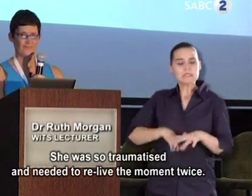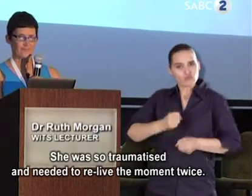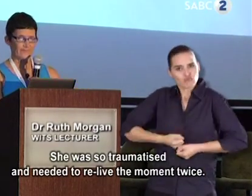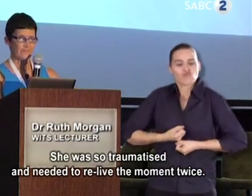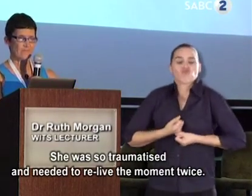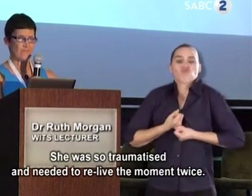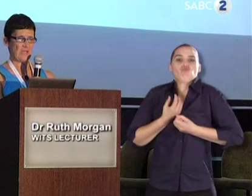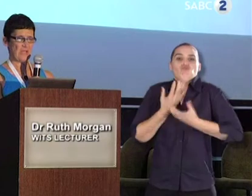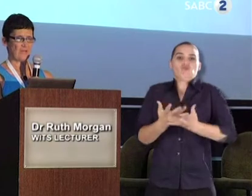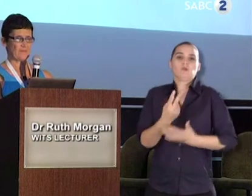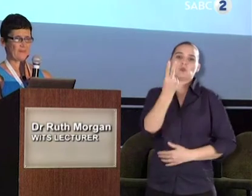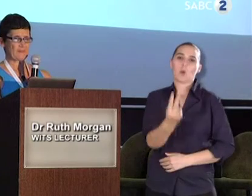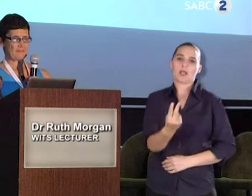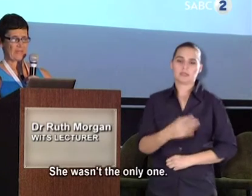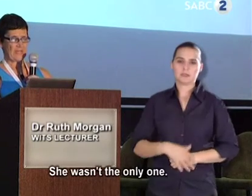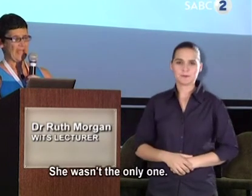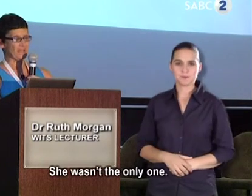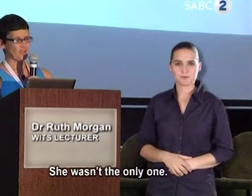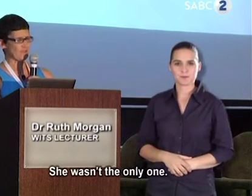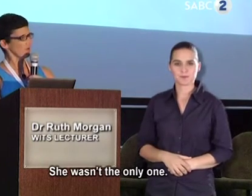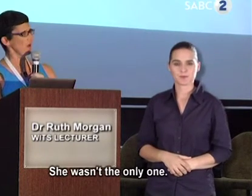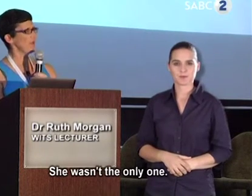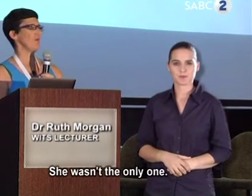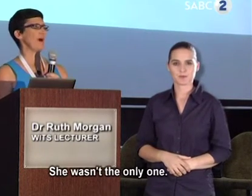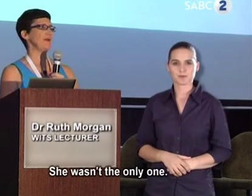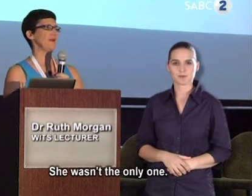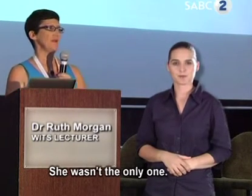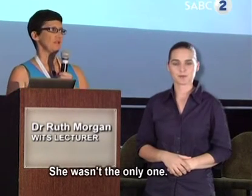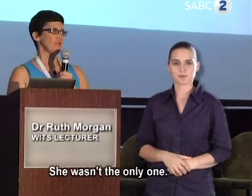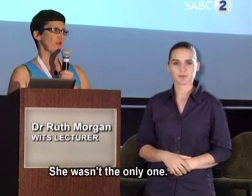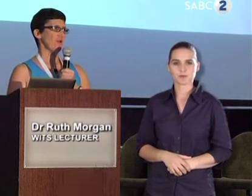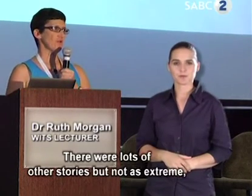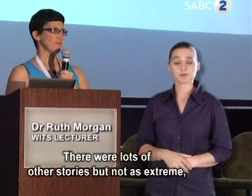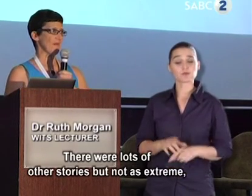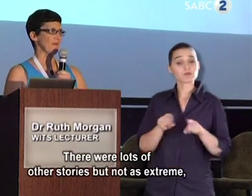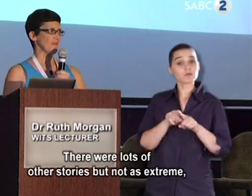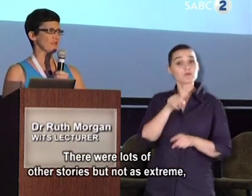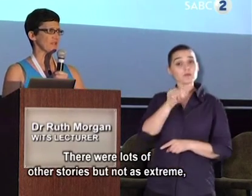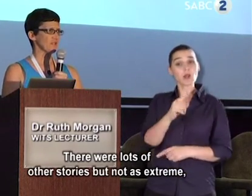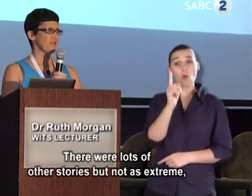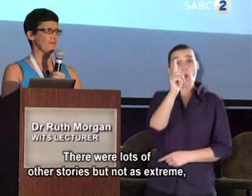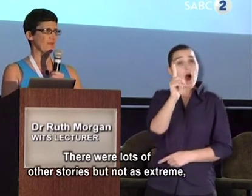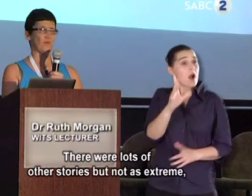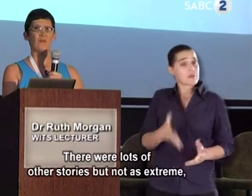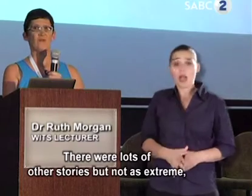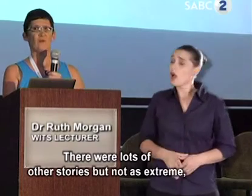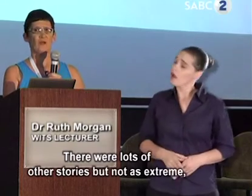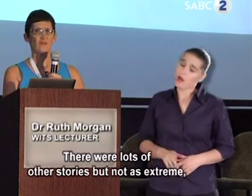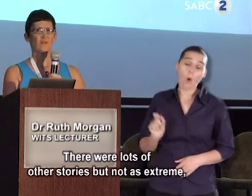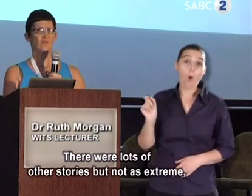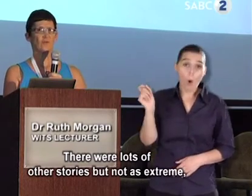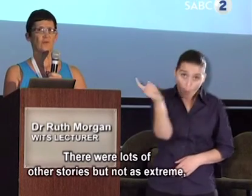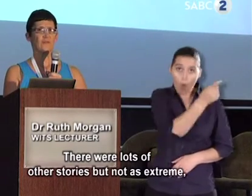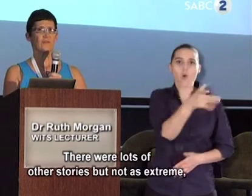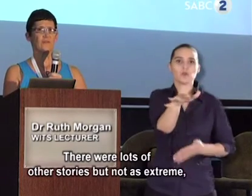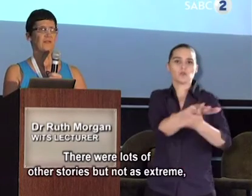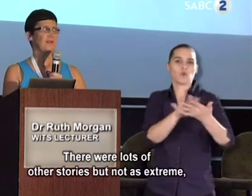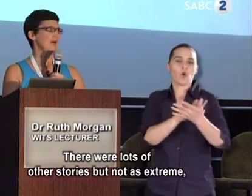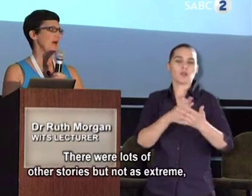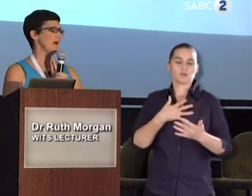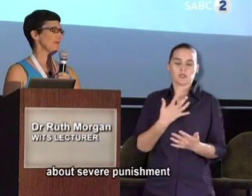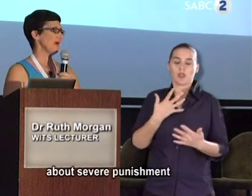twice. And she wasn't the only one. Hers was maybe the most extreme, but there were lots of